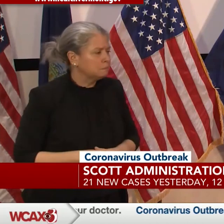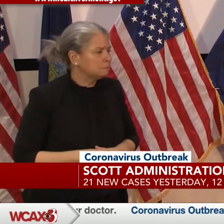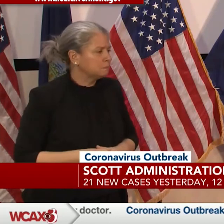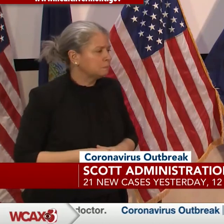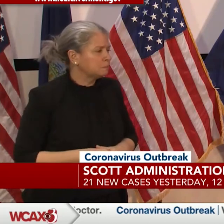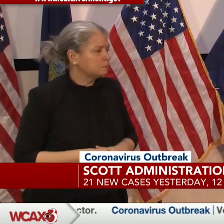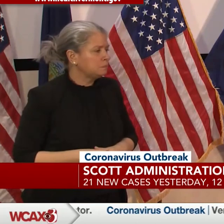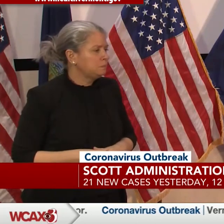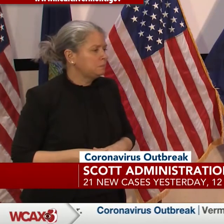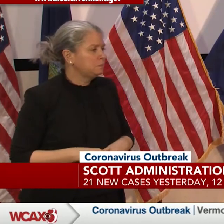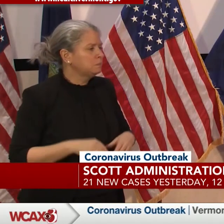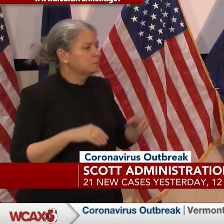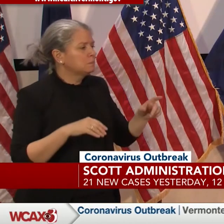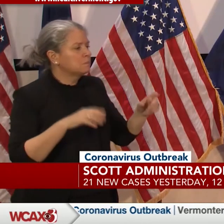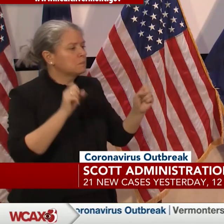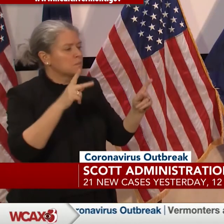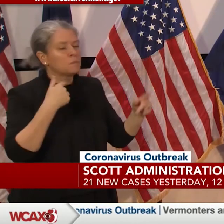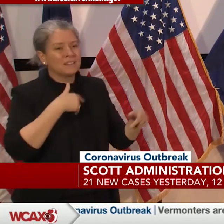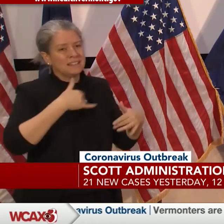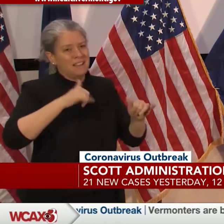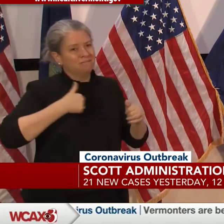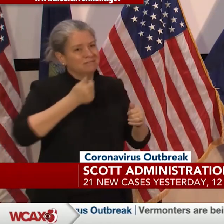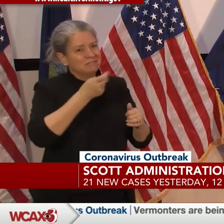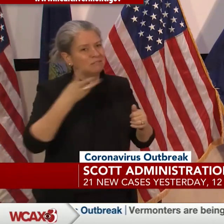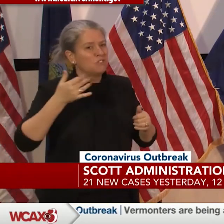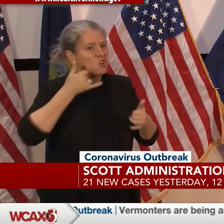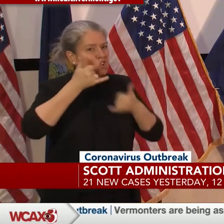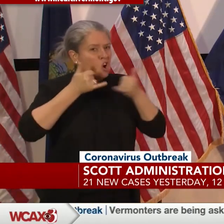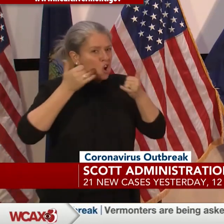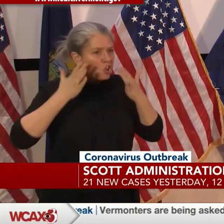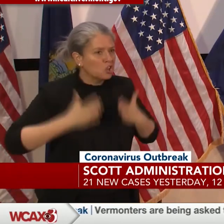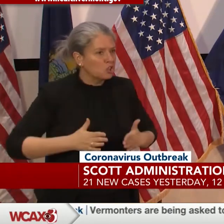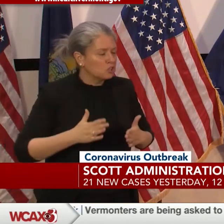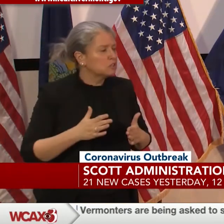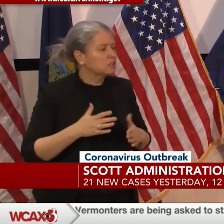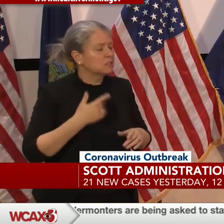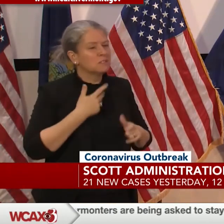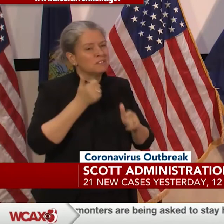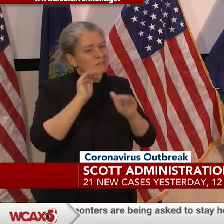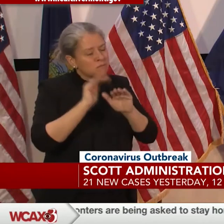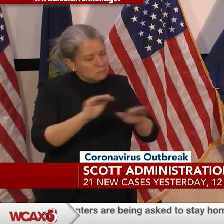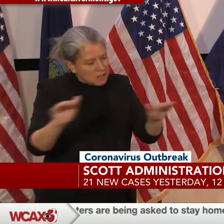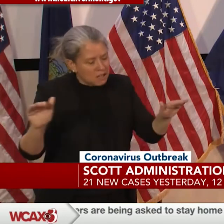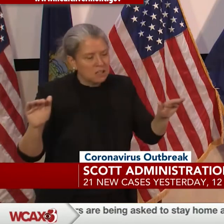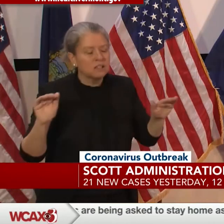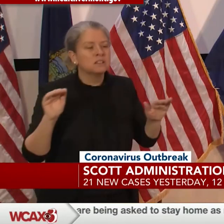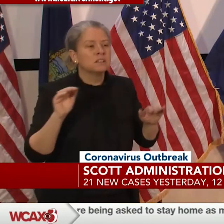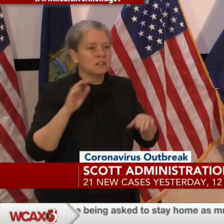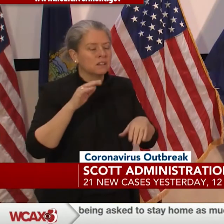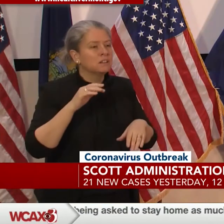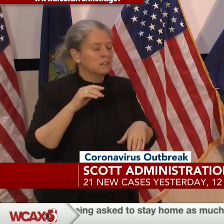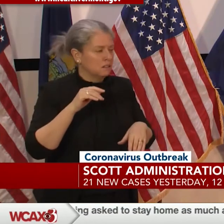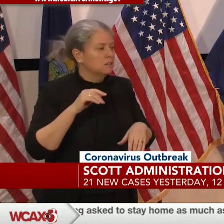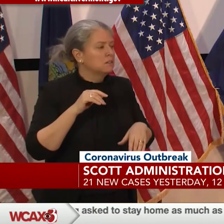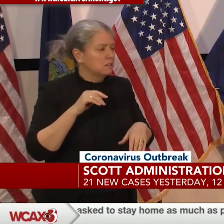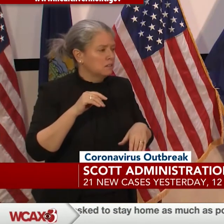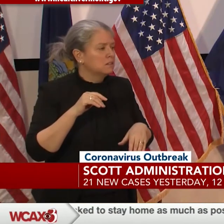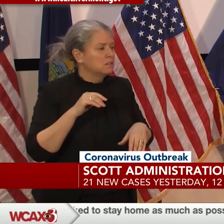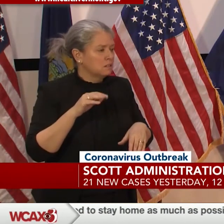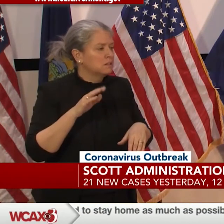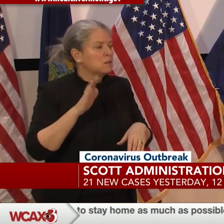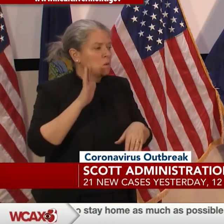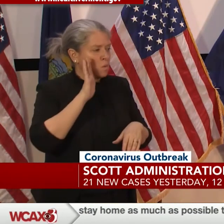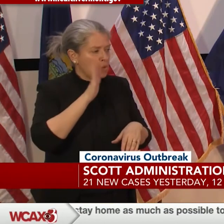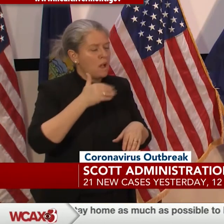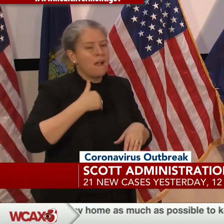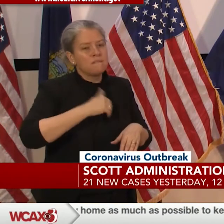All right, we still have several callers that we're trying to get through. So just a reminder for everybody, or for clarity, we will be having